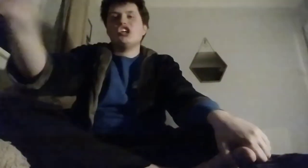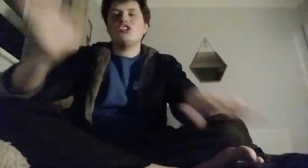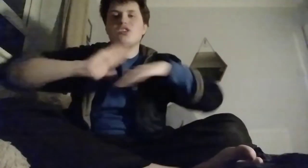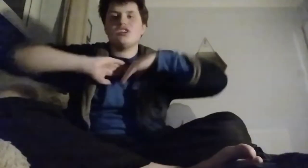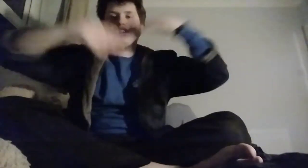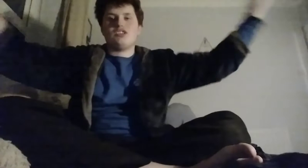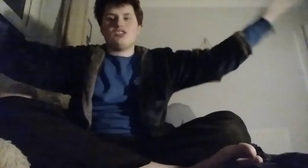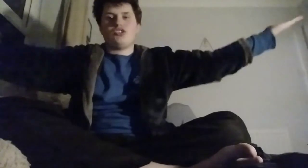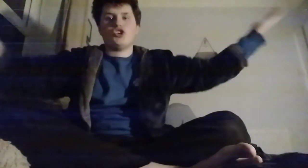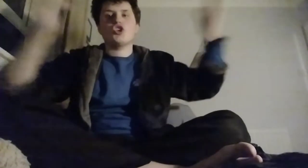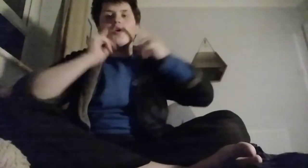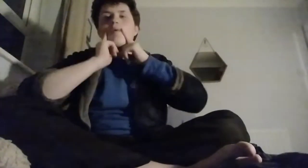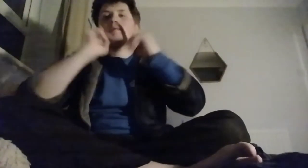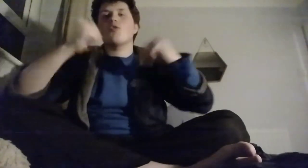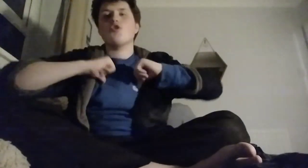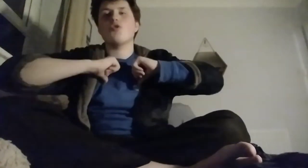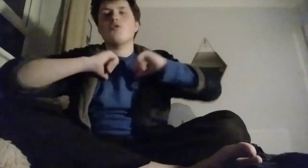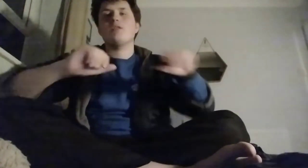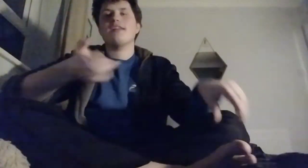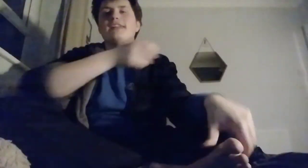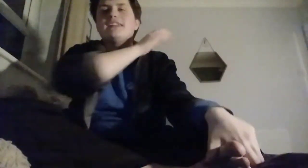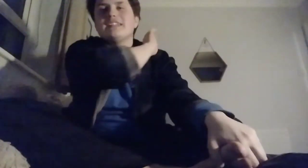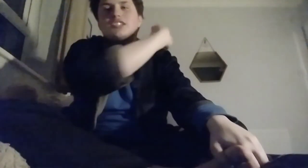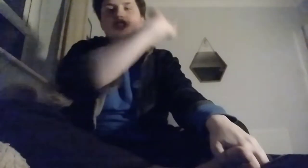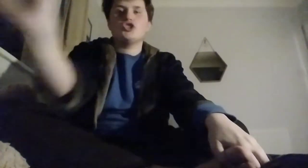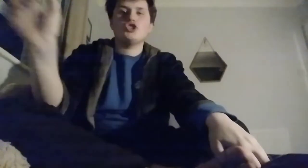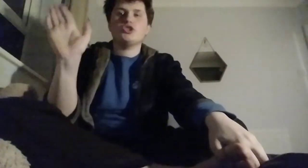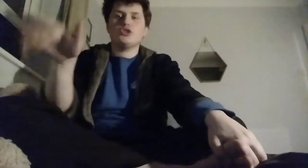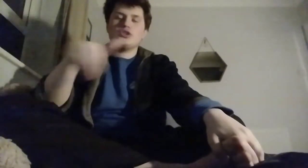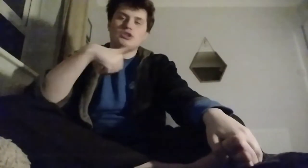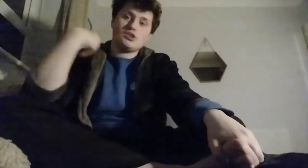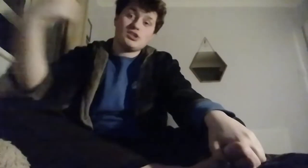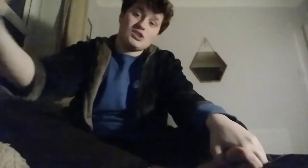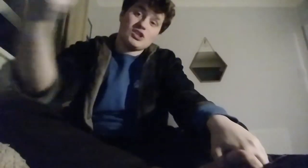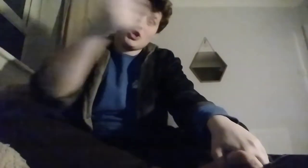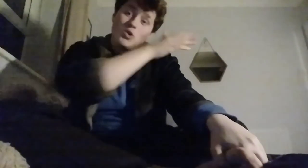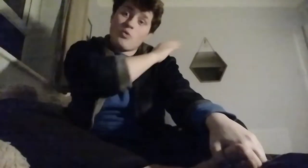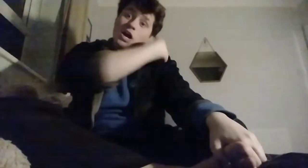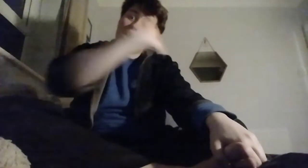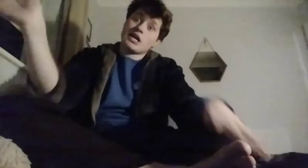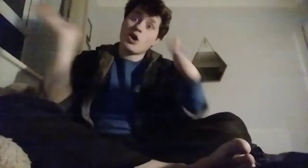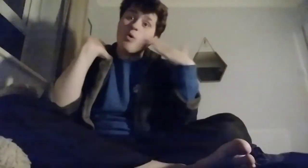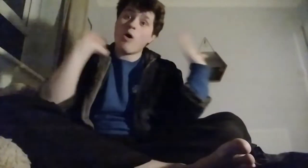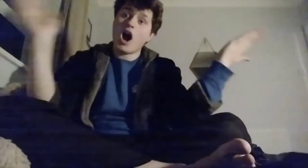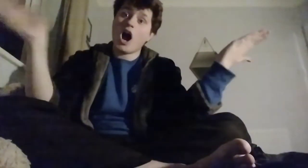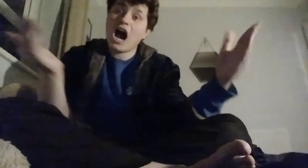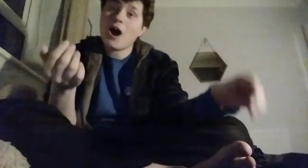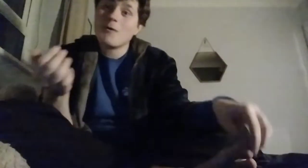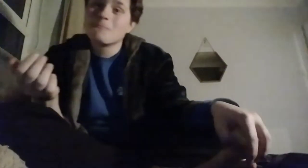someone to talk to. I want to just the way you are.